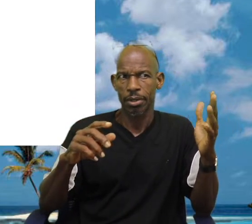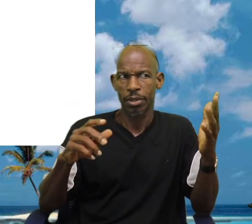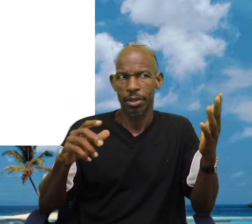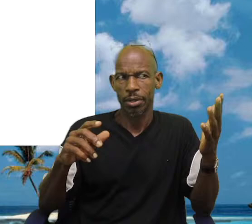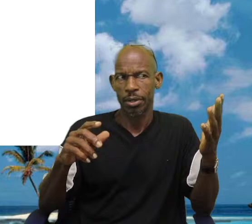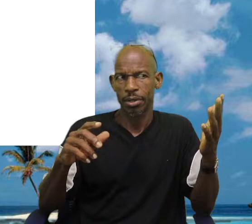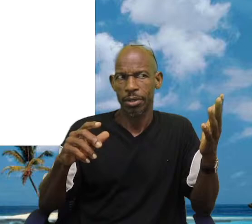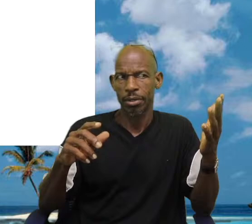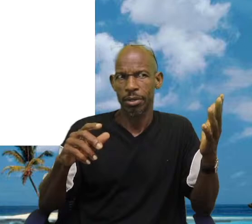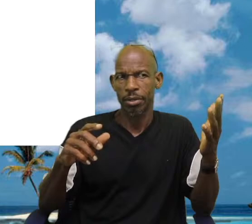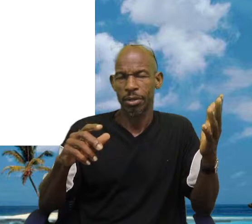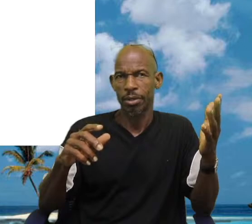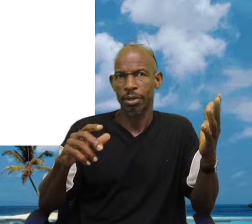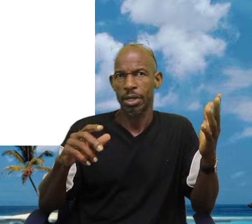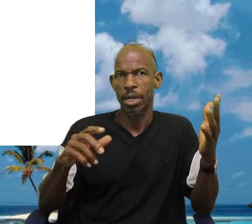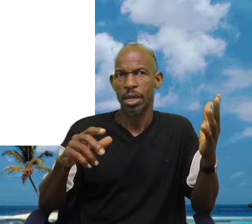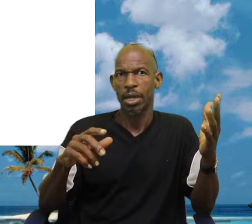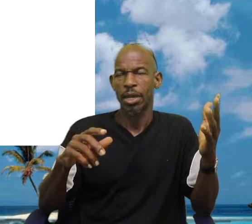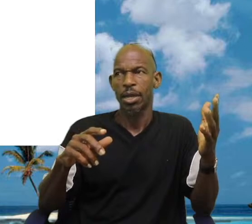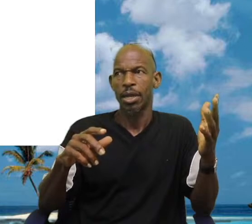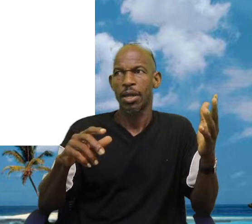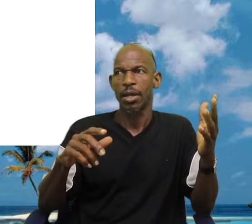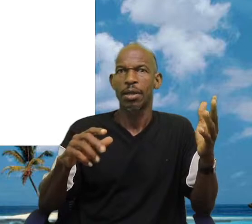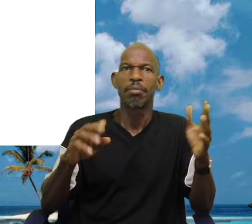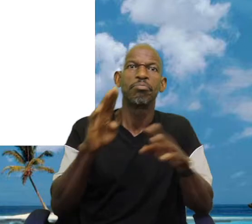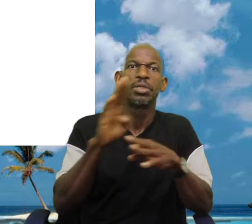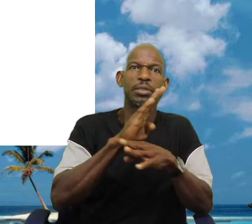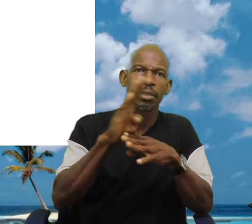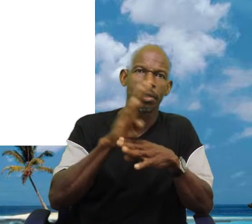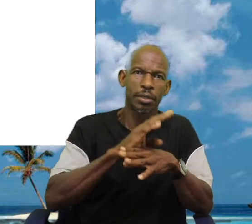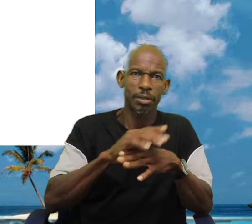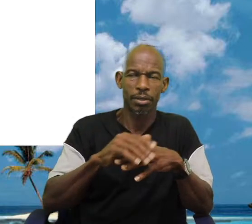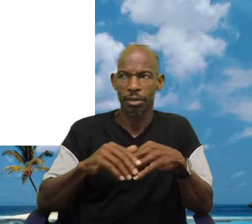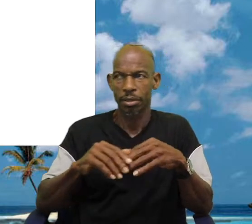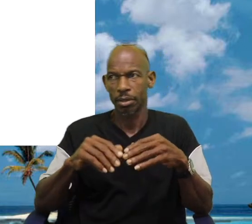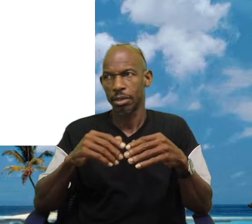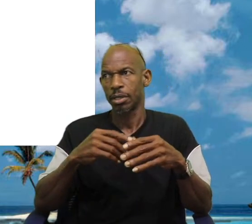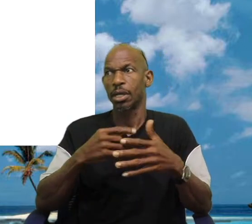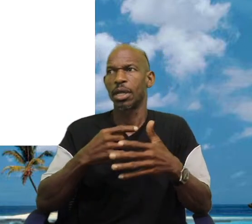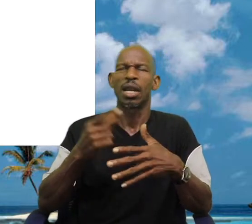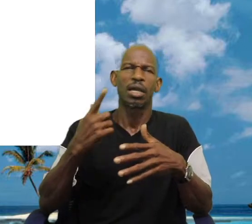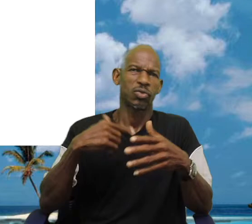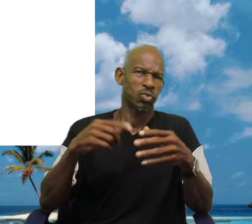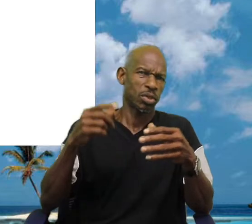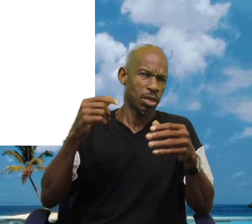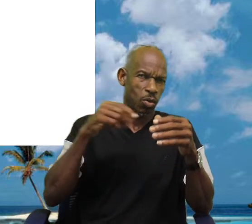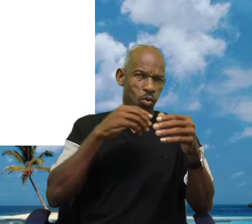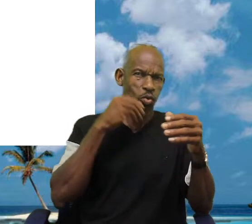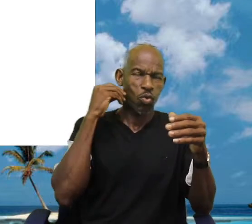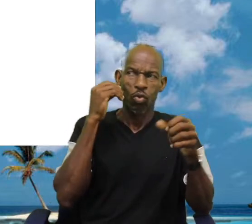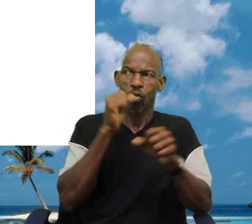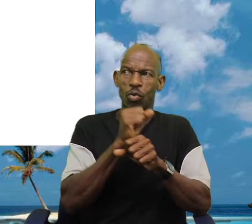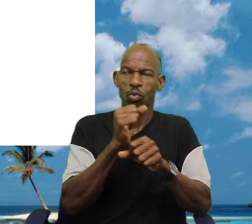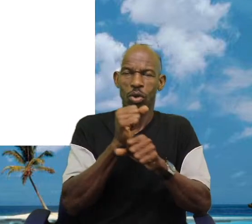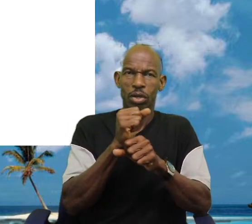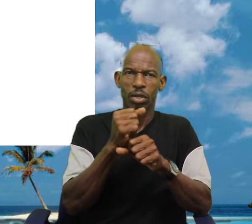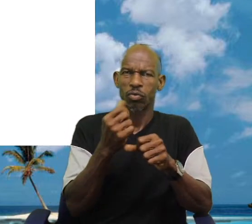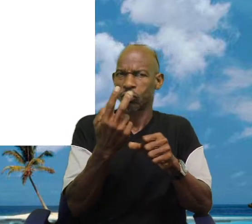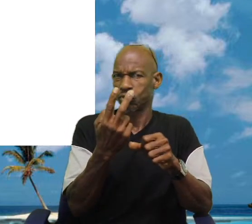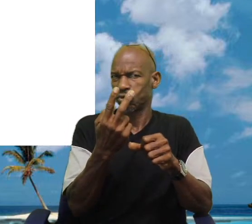know. Last time you only had to get 3 or 2, but this time I want 5 for